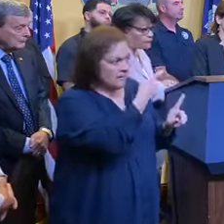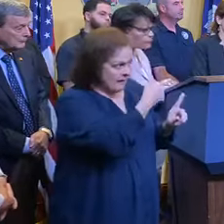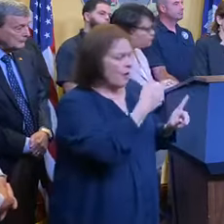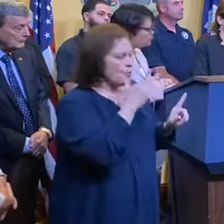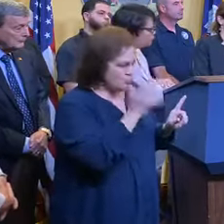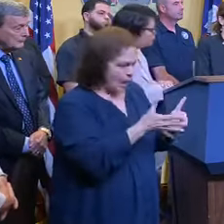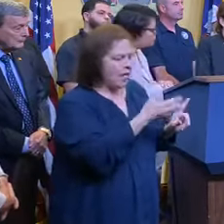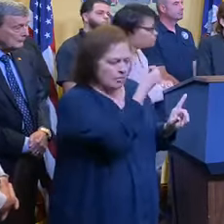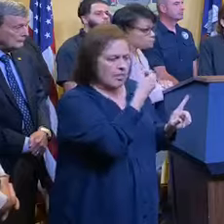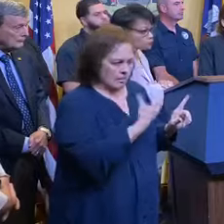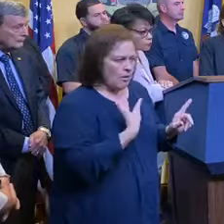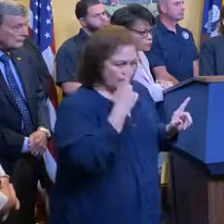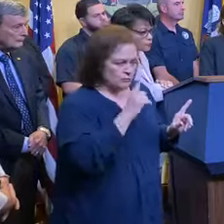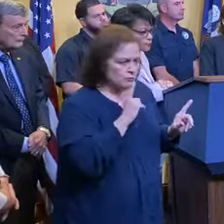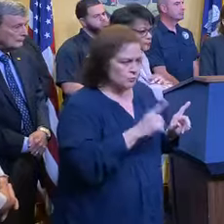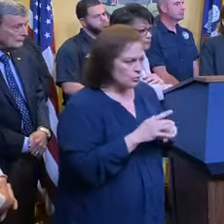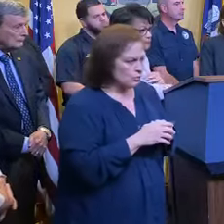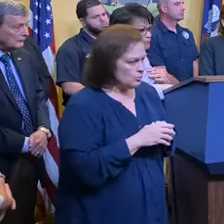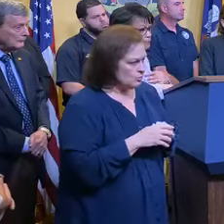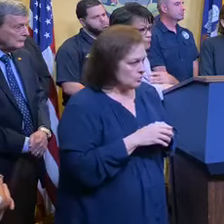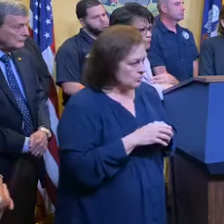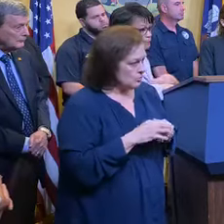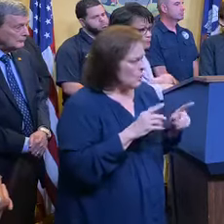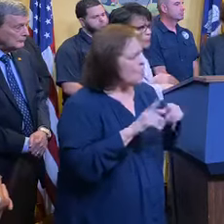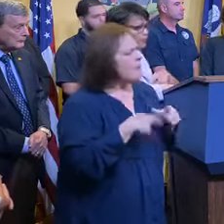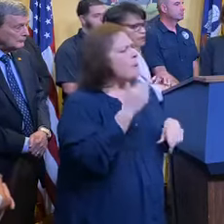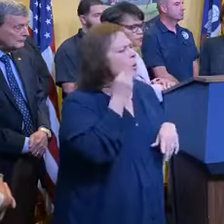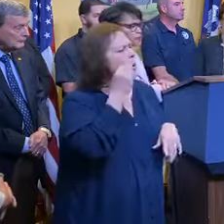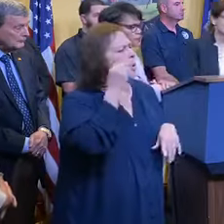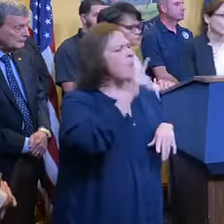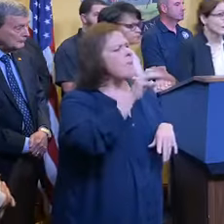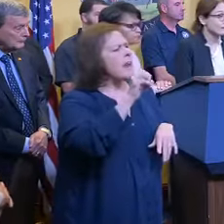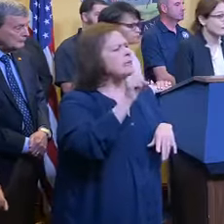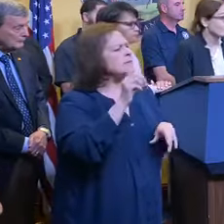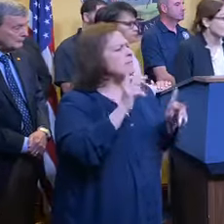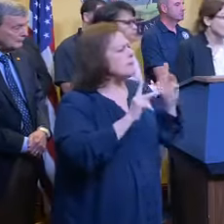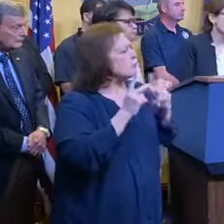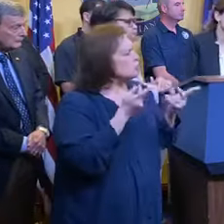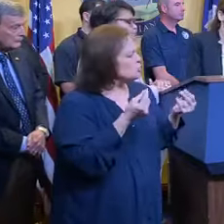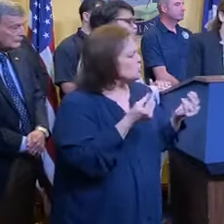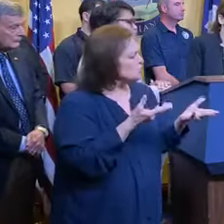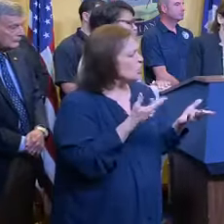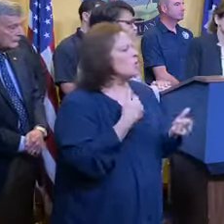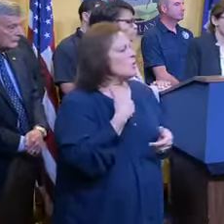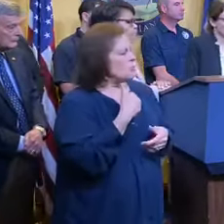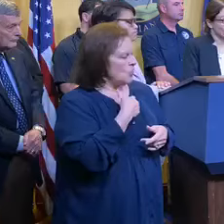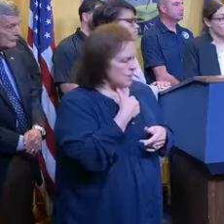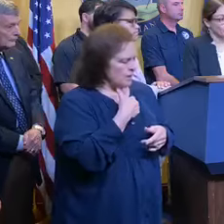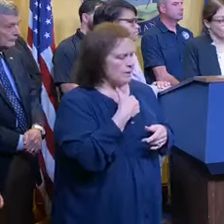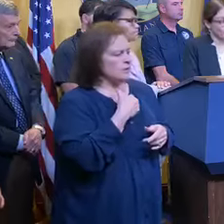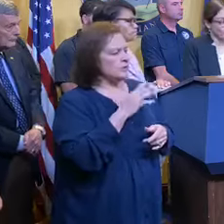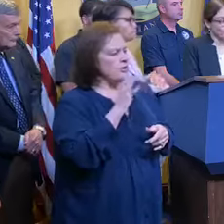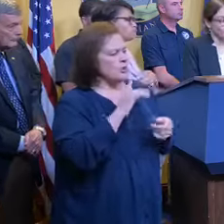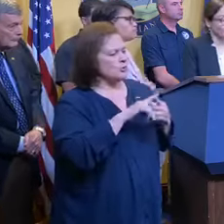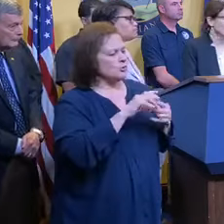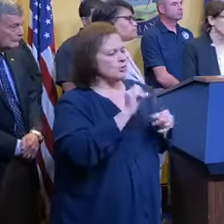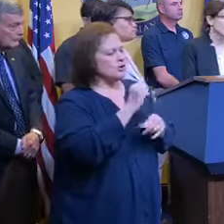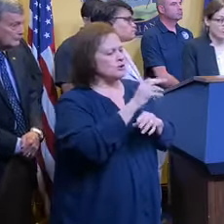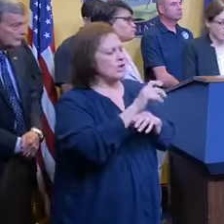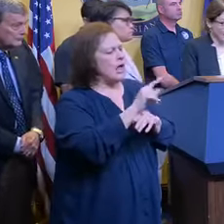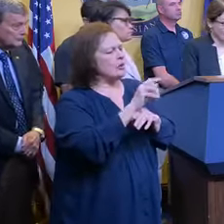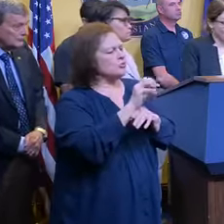that. I was gonna ask too, has there been any outreach to the city's homeless population? Absolutely. Yes, absolutely. We've been in conversations with the shelter